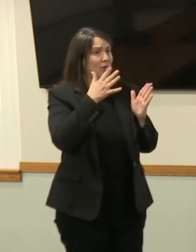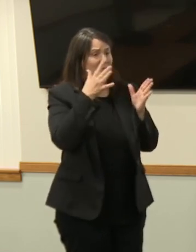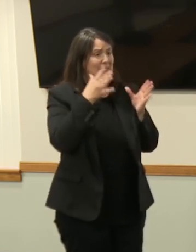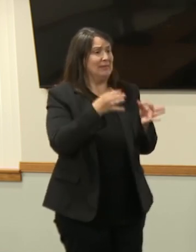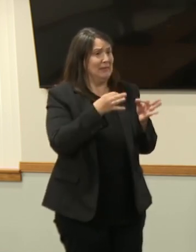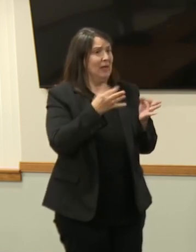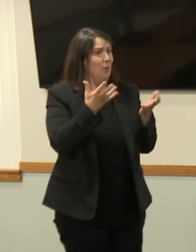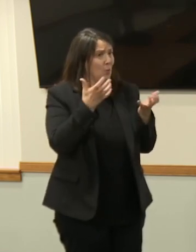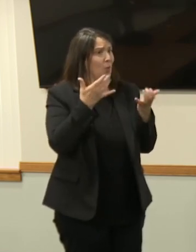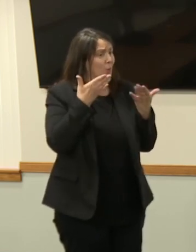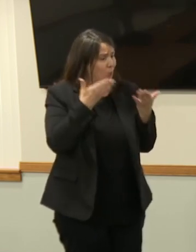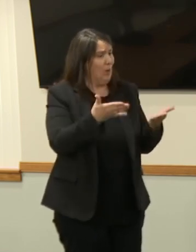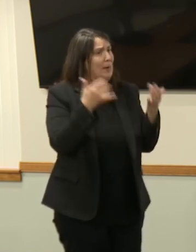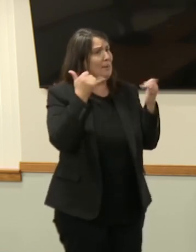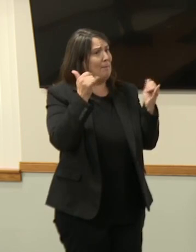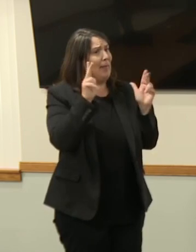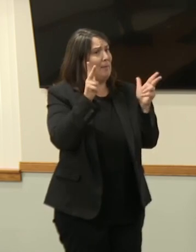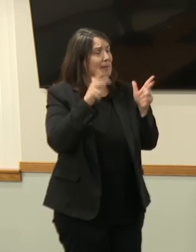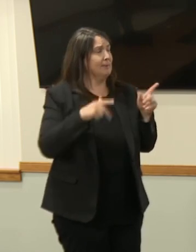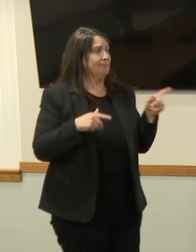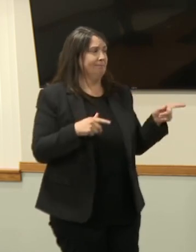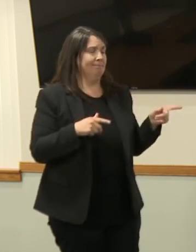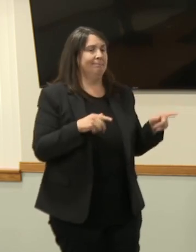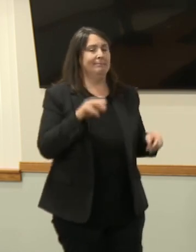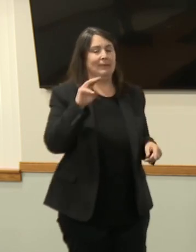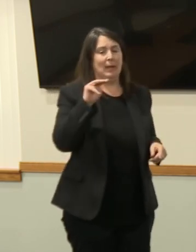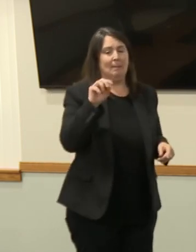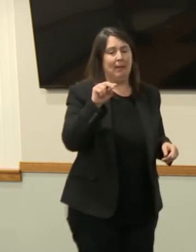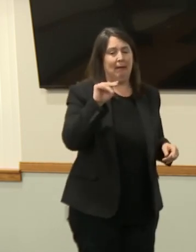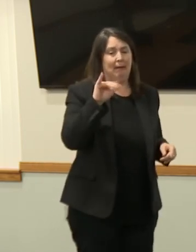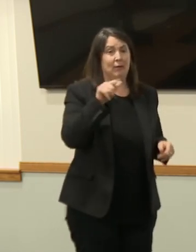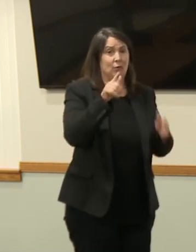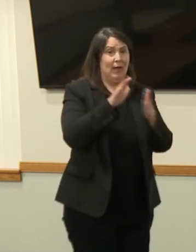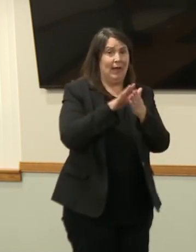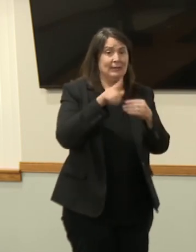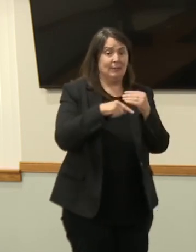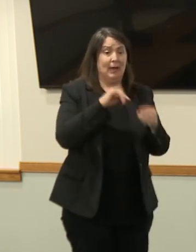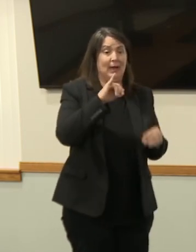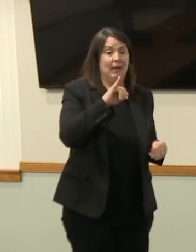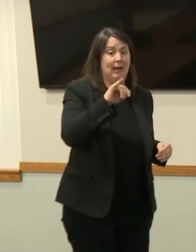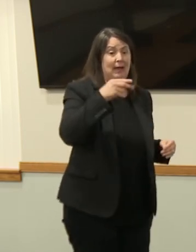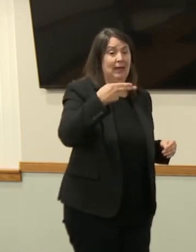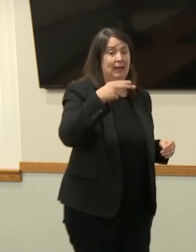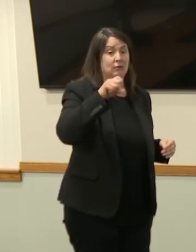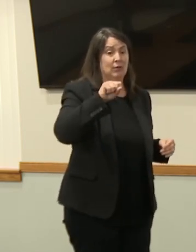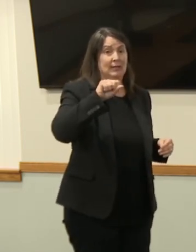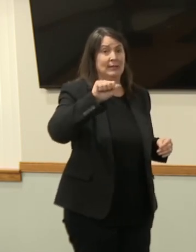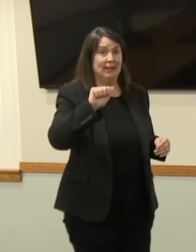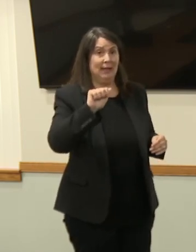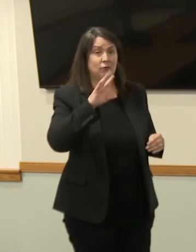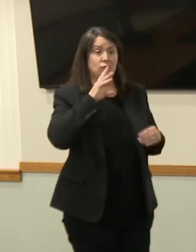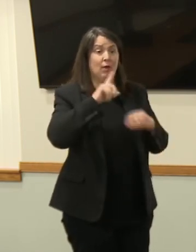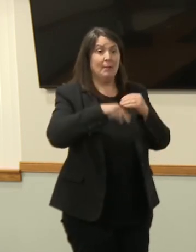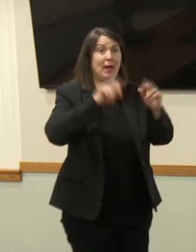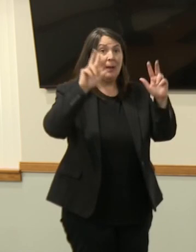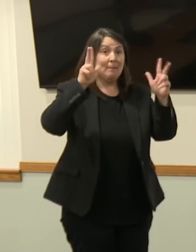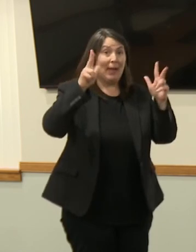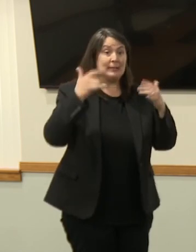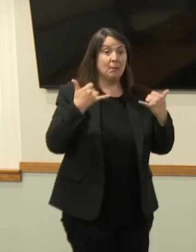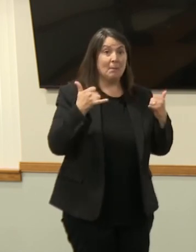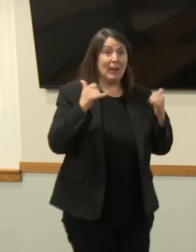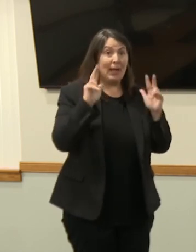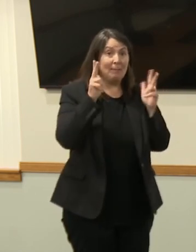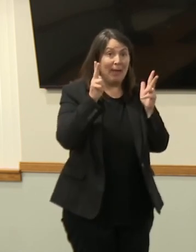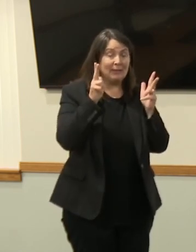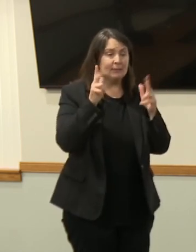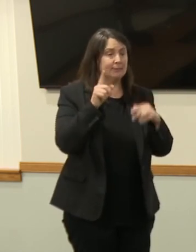season? So the question is about IHSA and I think the updates in regards to basketball. I think that's a